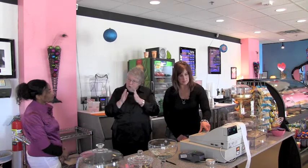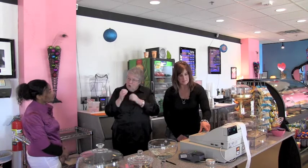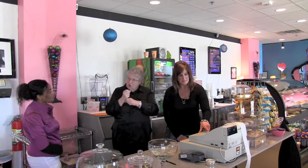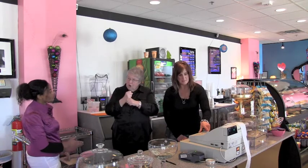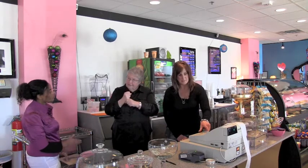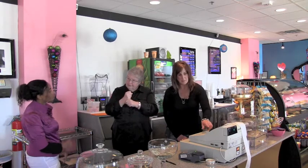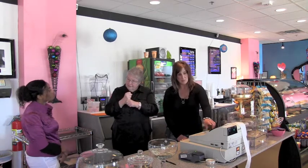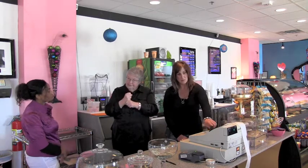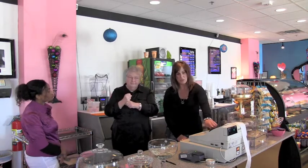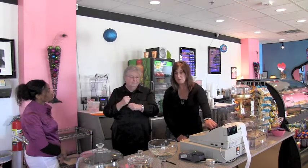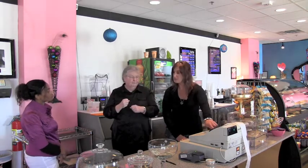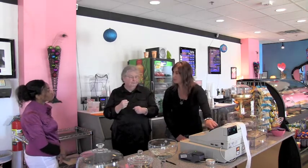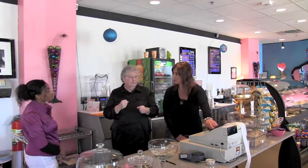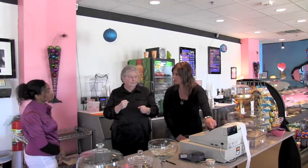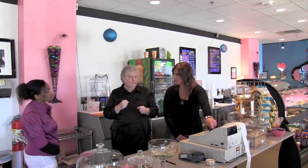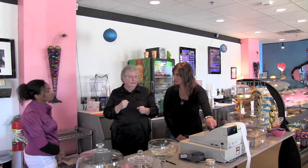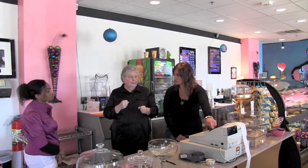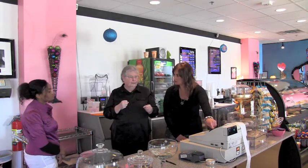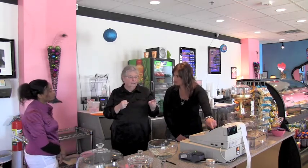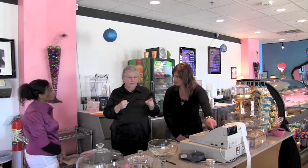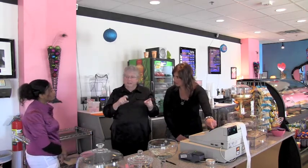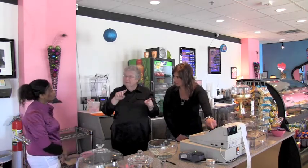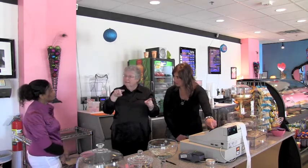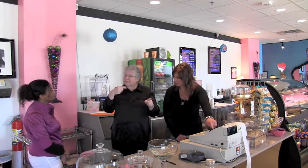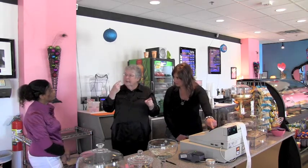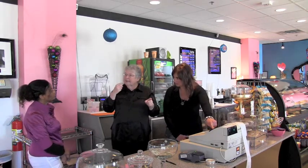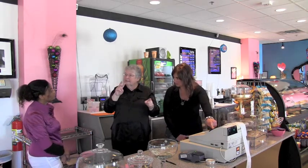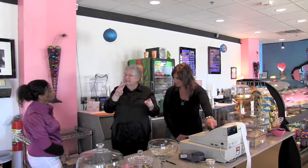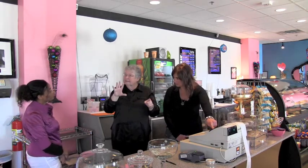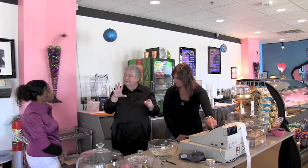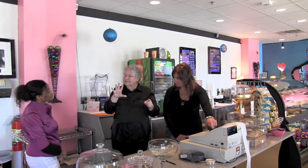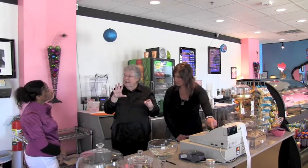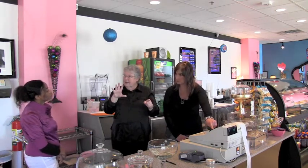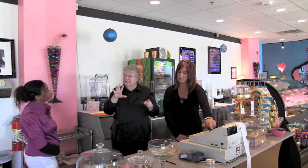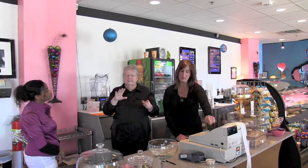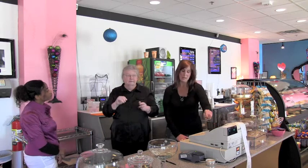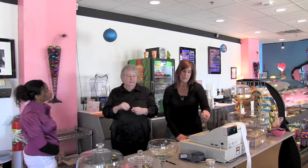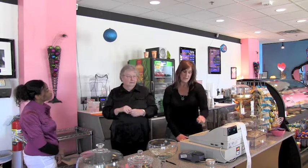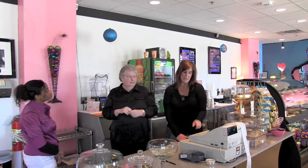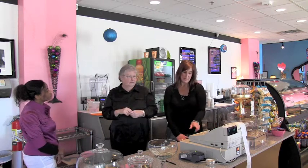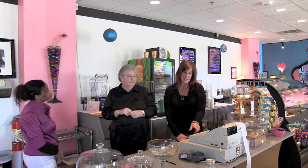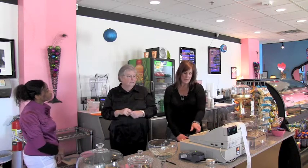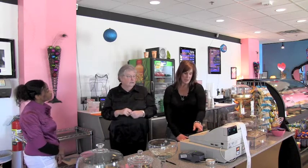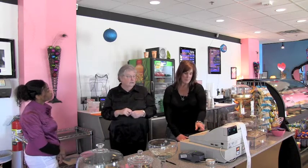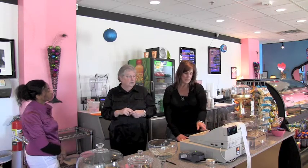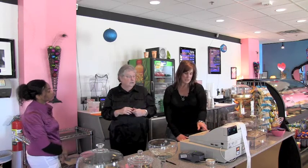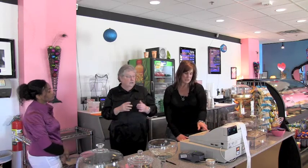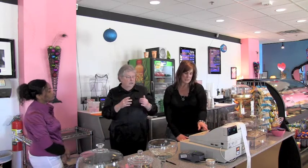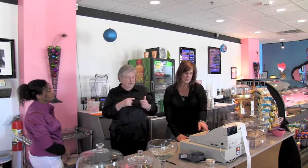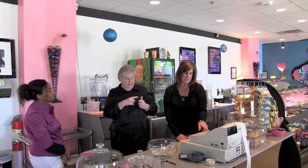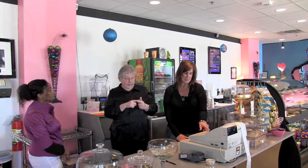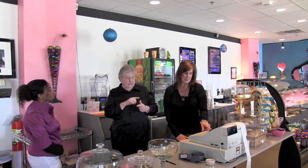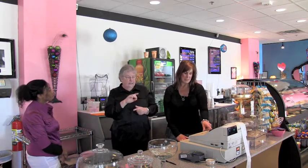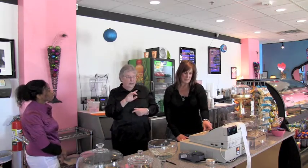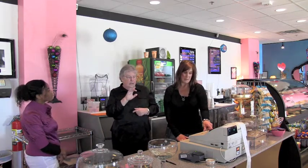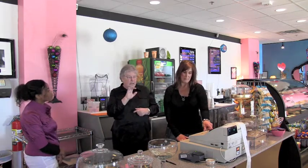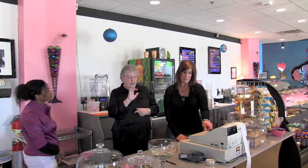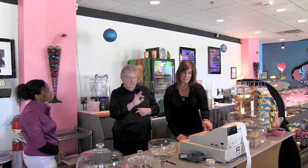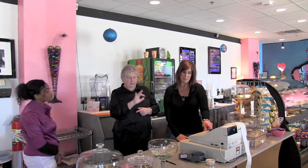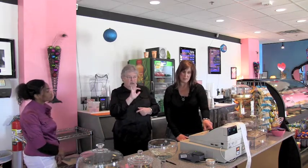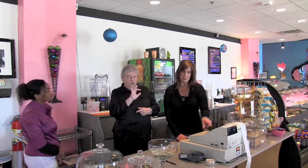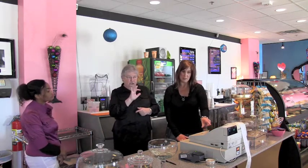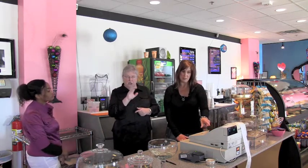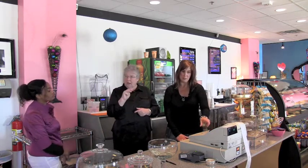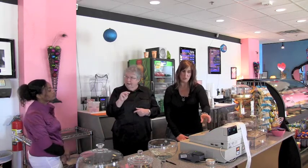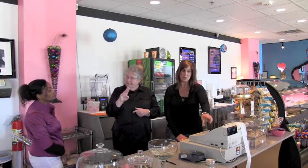coffee, which comes up at $1.65. And then I'll punch in